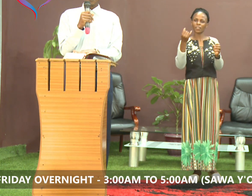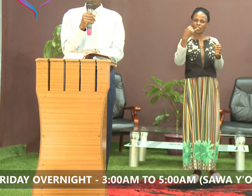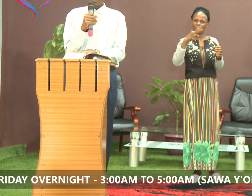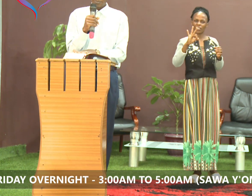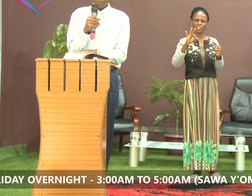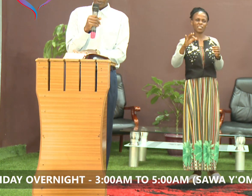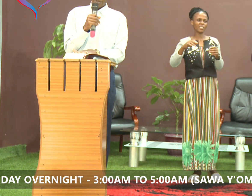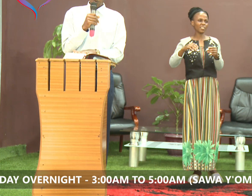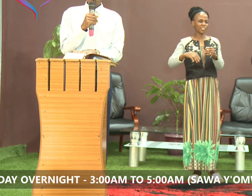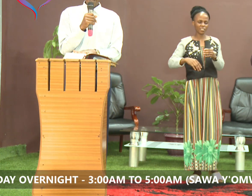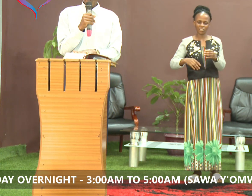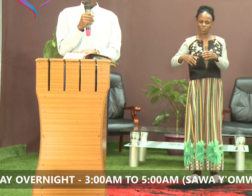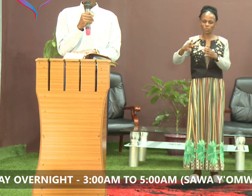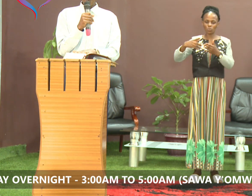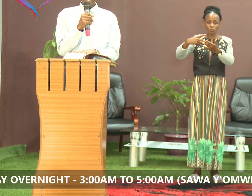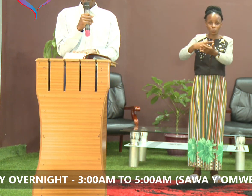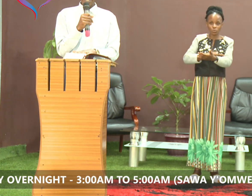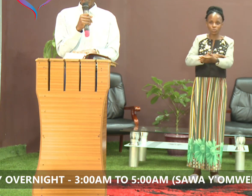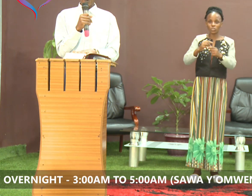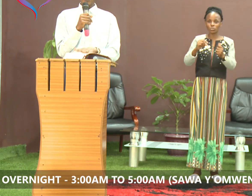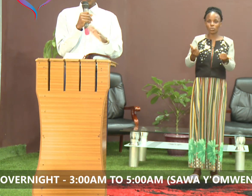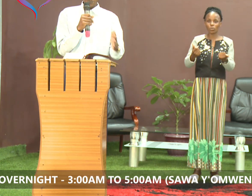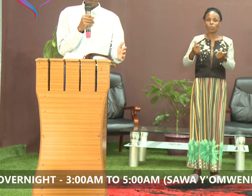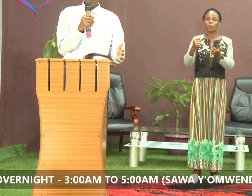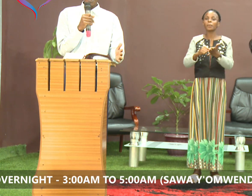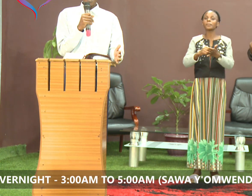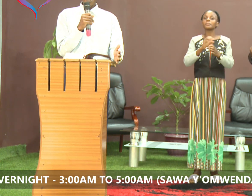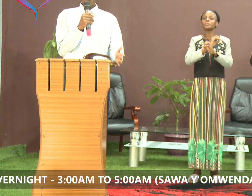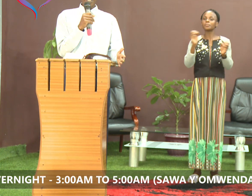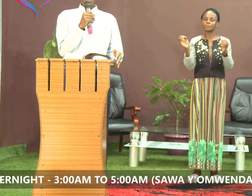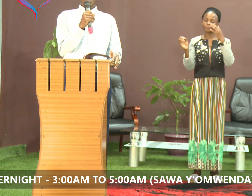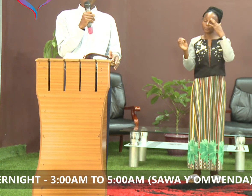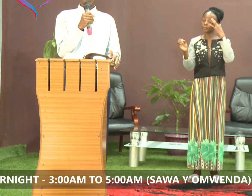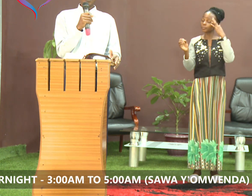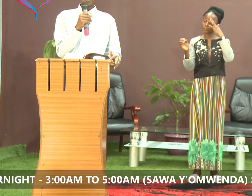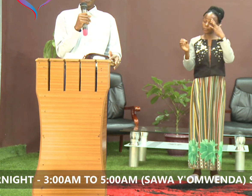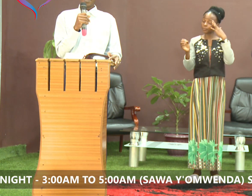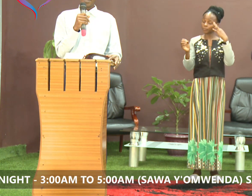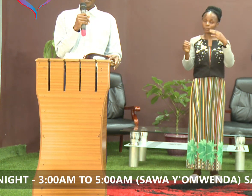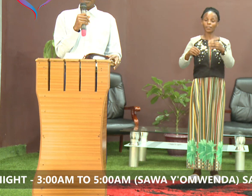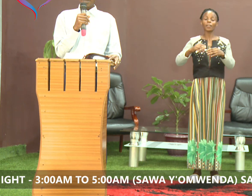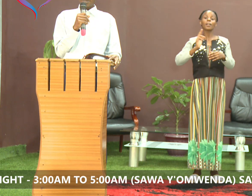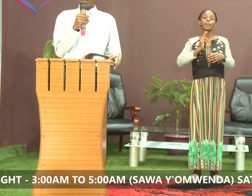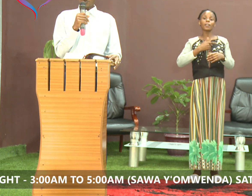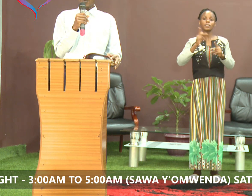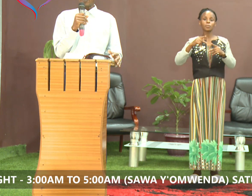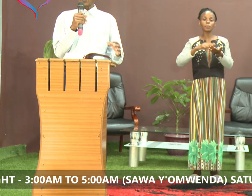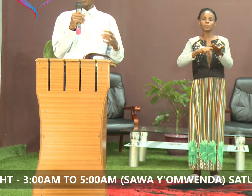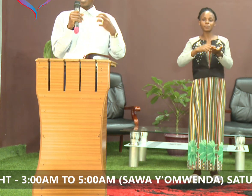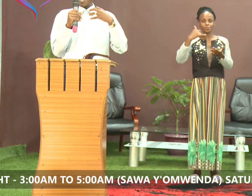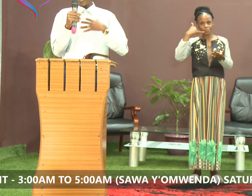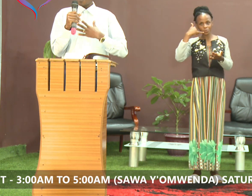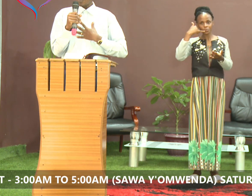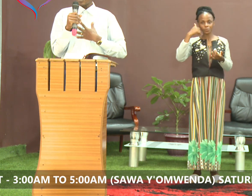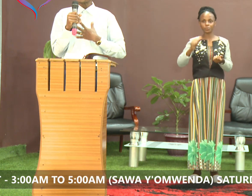kizibu bwo isabudde. Whenever you solve something that's not problem, then you're wasting time. Abantu abakwata amasimu. The problem is